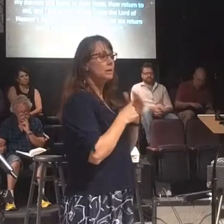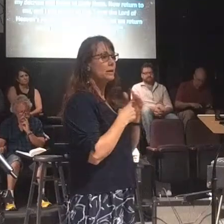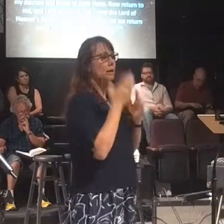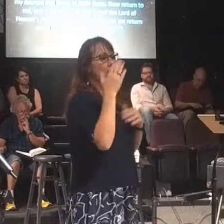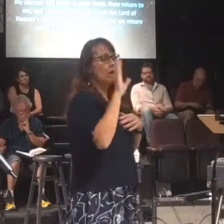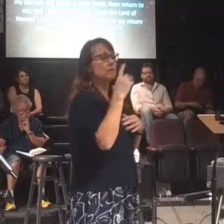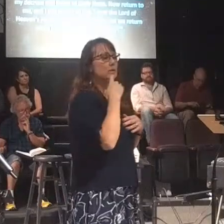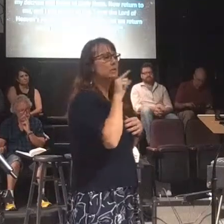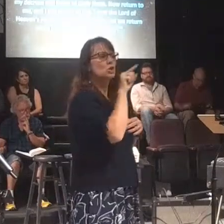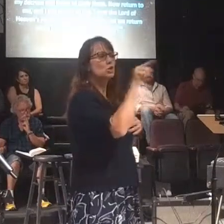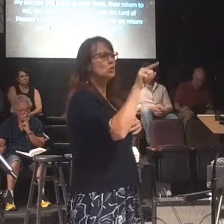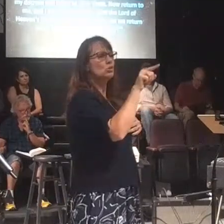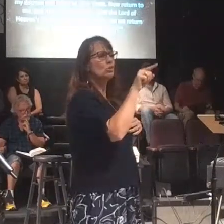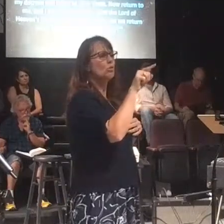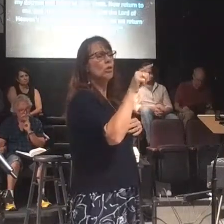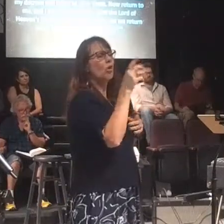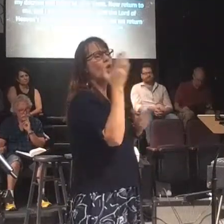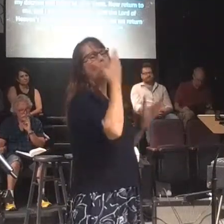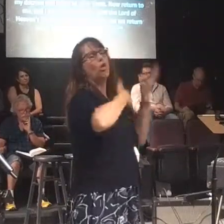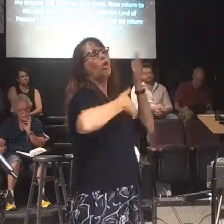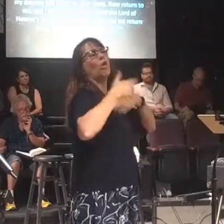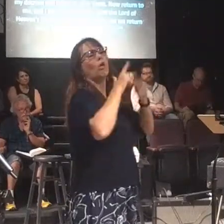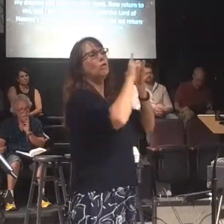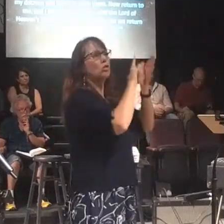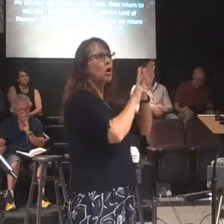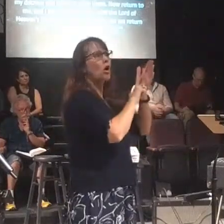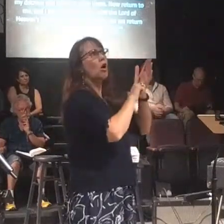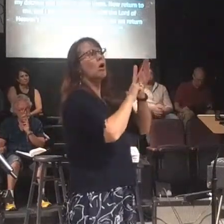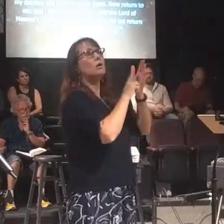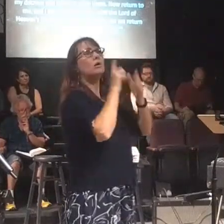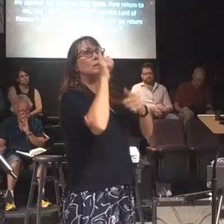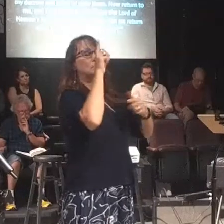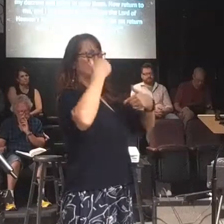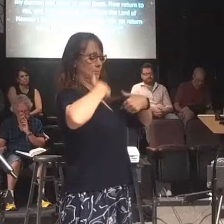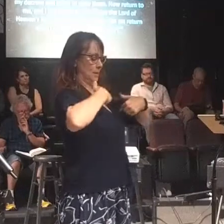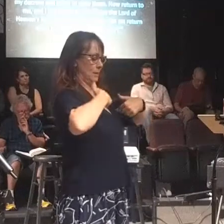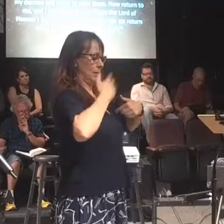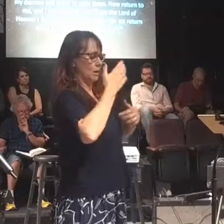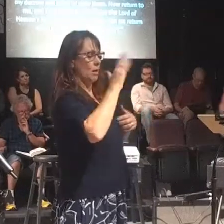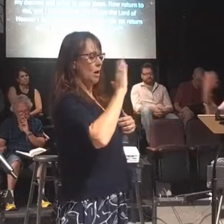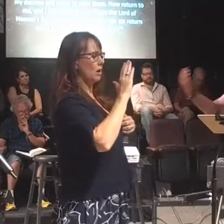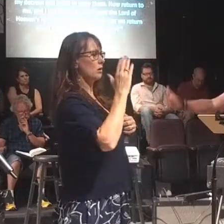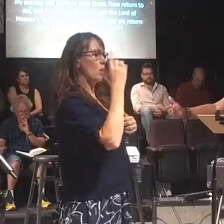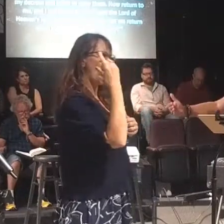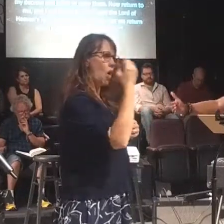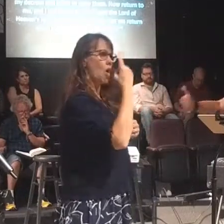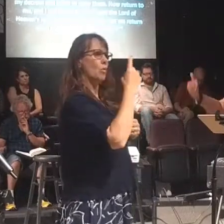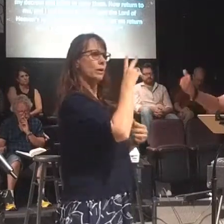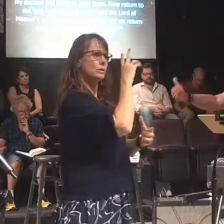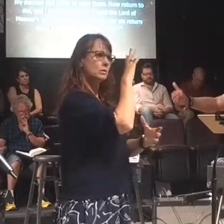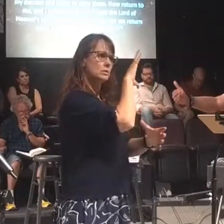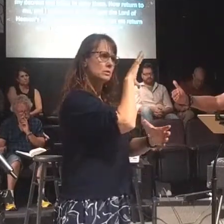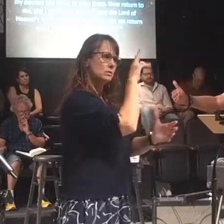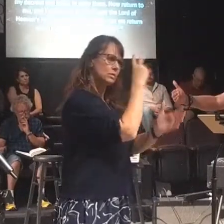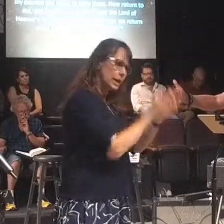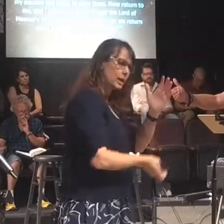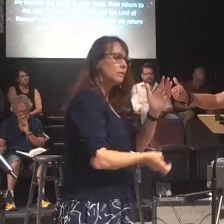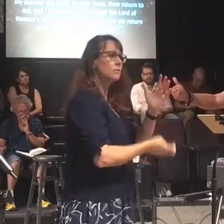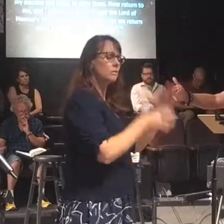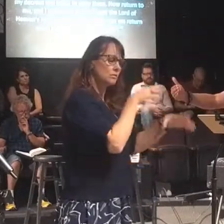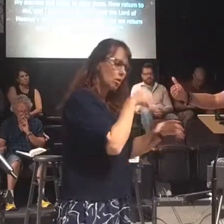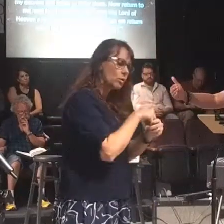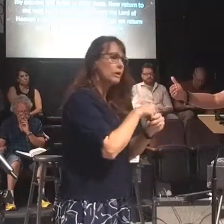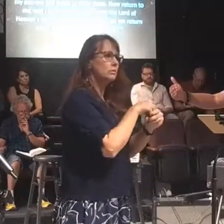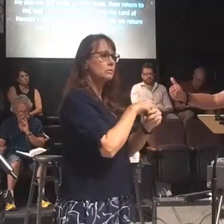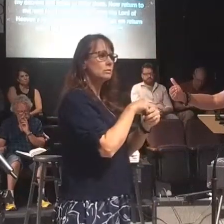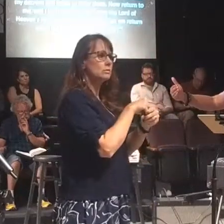been not all in with me, and I've been always all in, and I have not changed. Now return to me, and I will return to you, says the Lord of